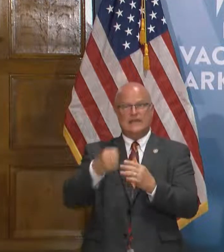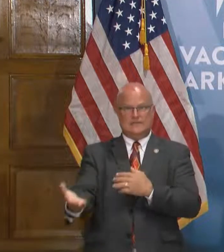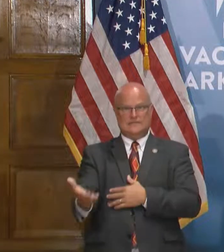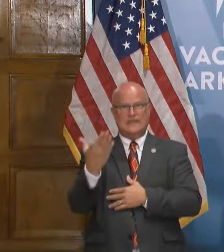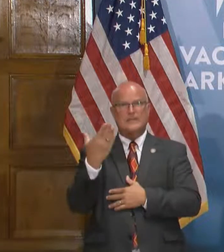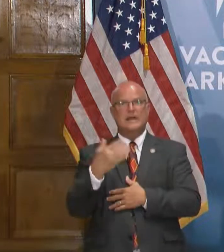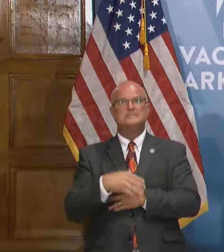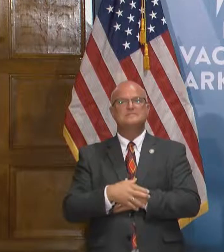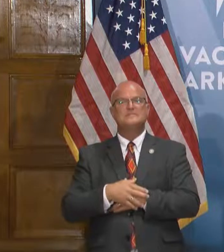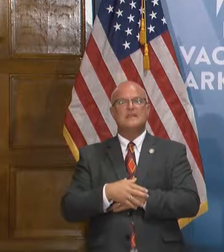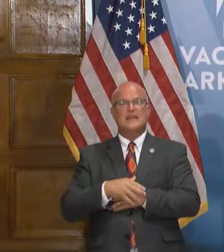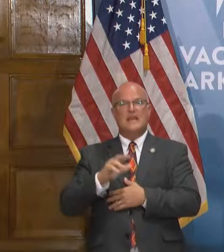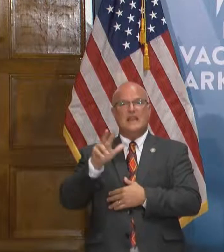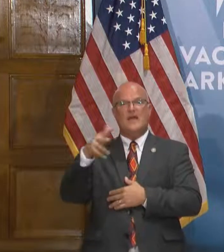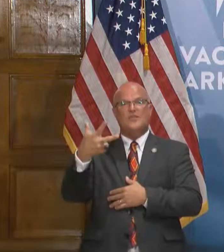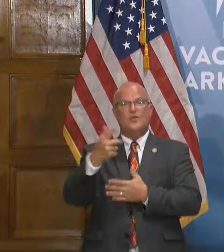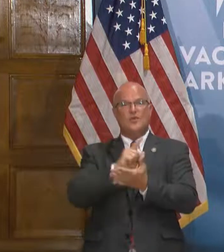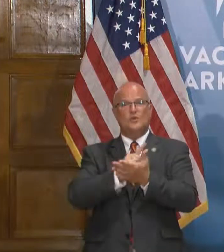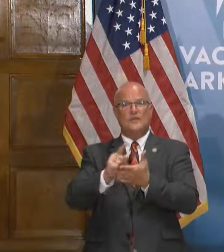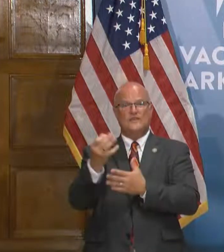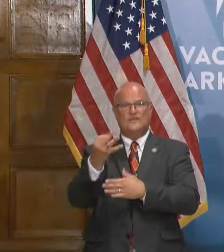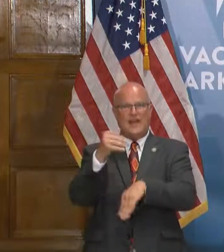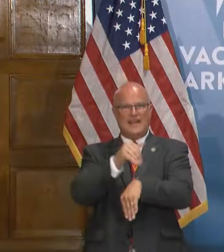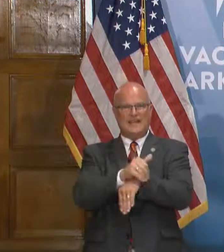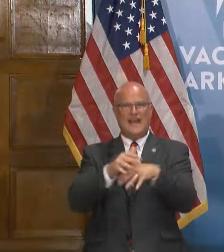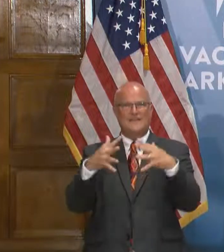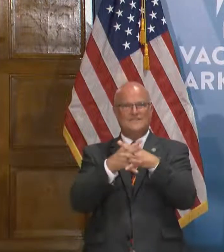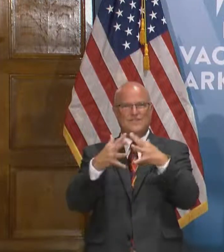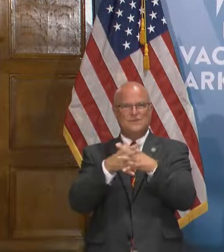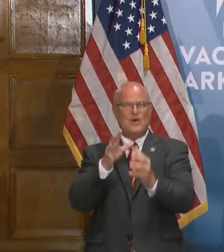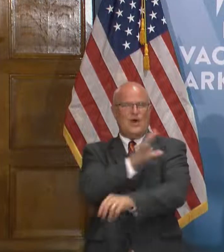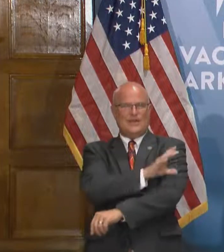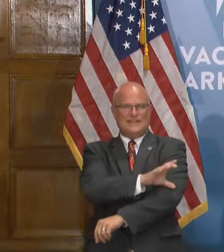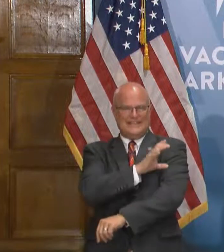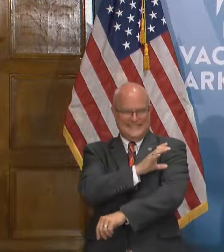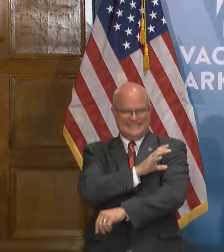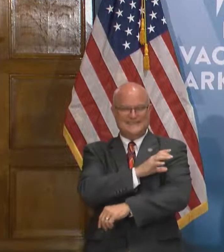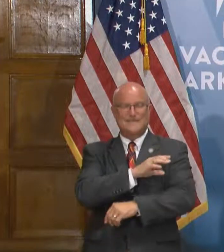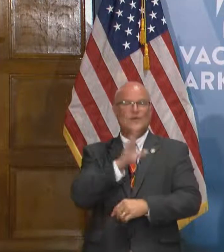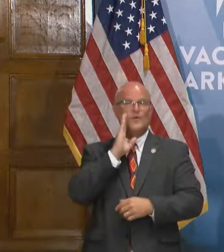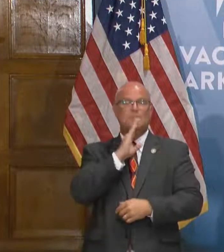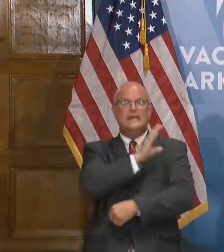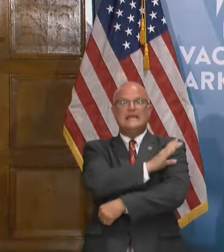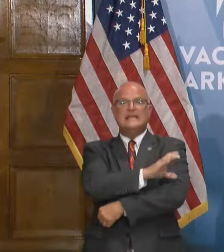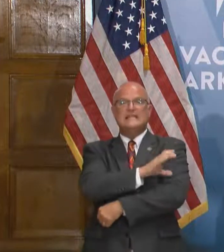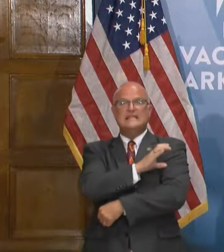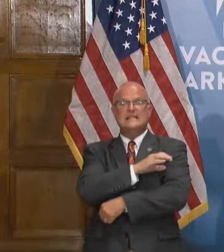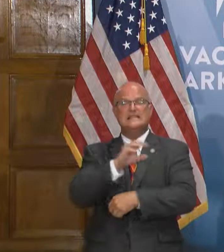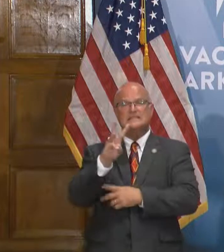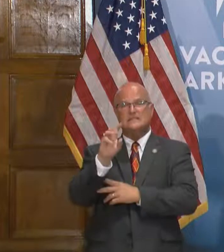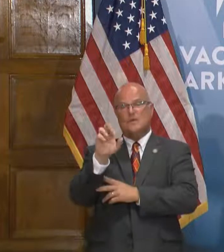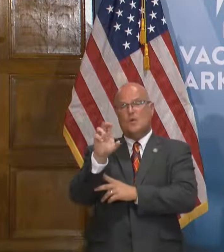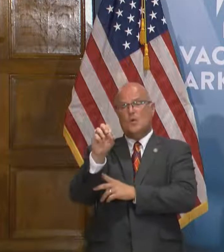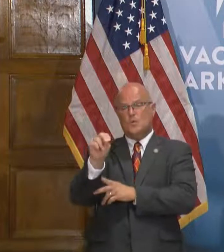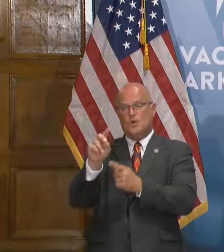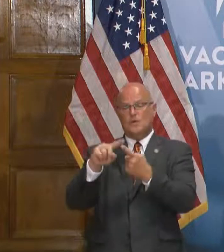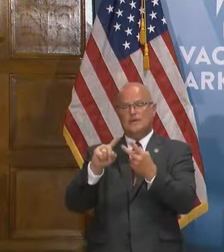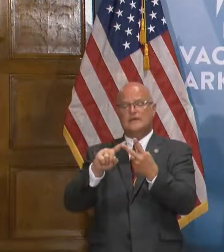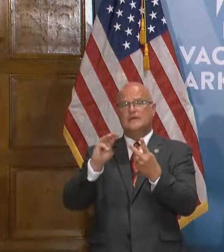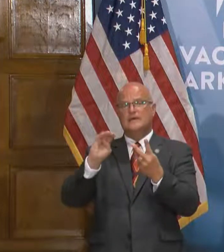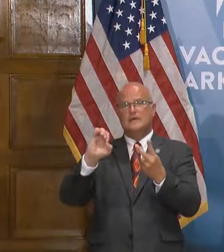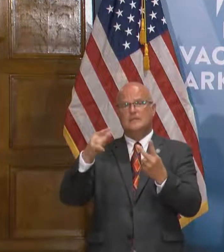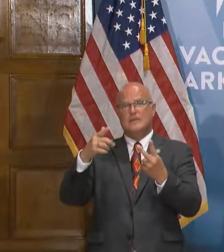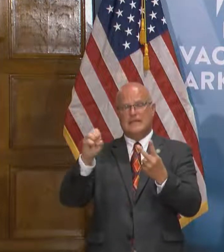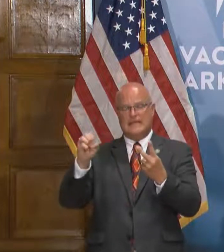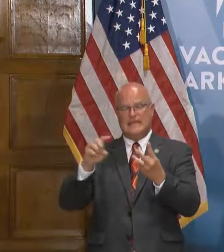up in our 3rd week of Friday night football clinics. There will be clinics in Warren, in McGee,